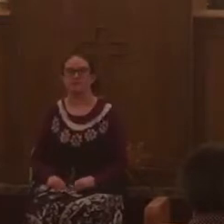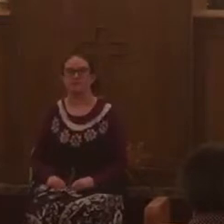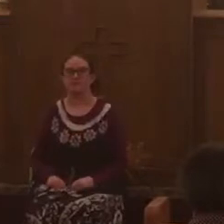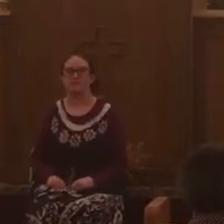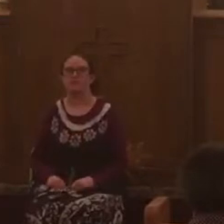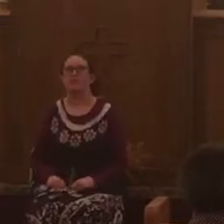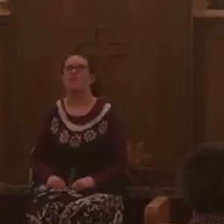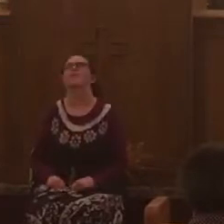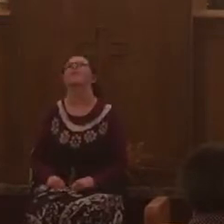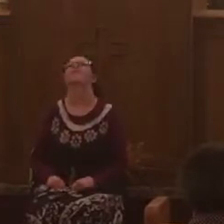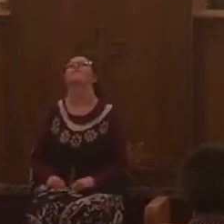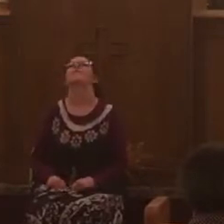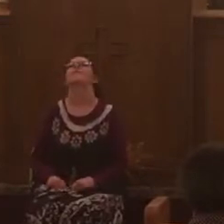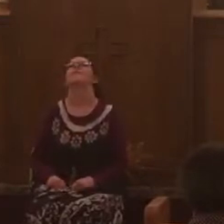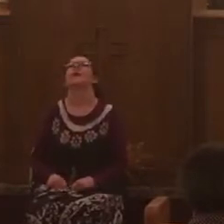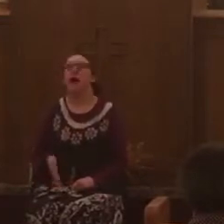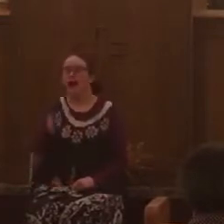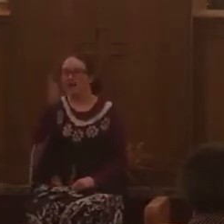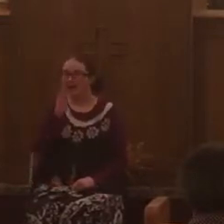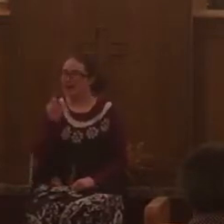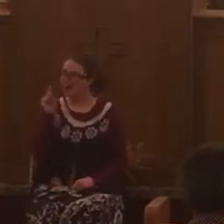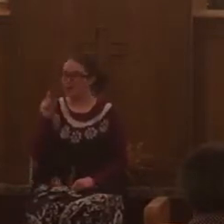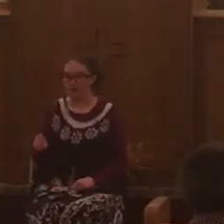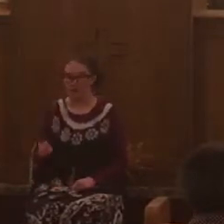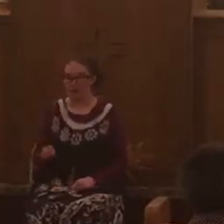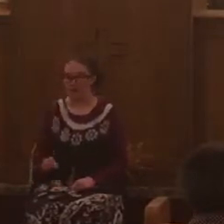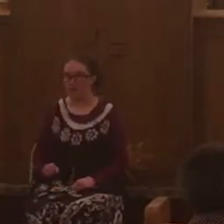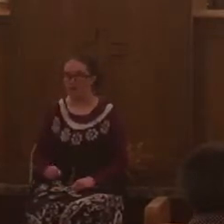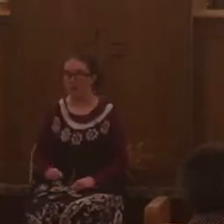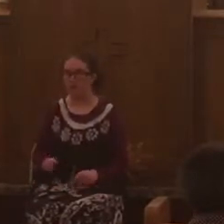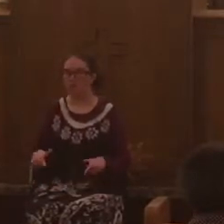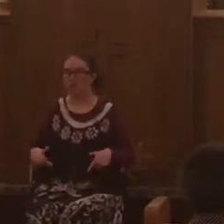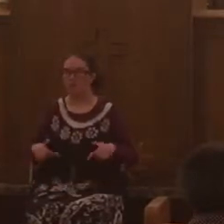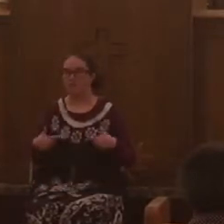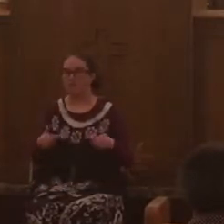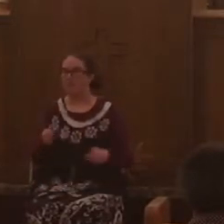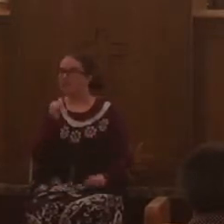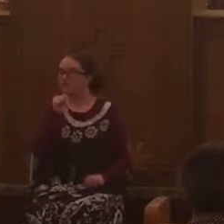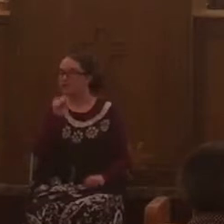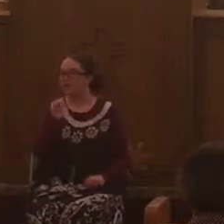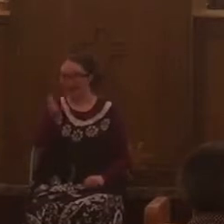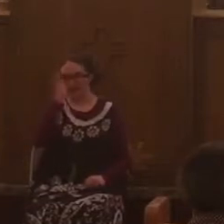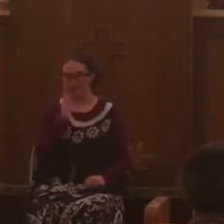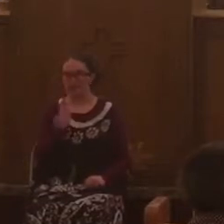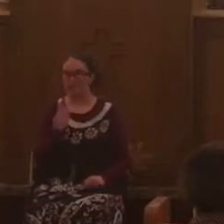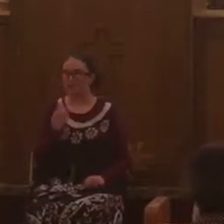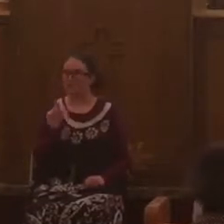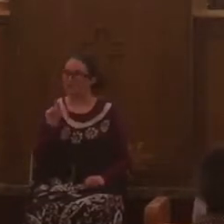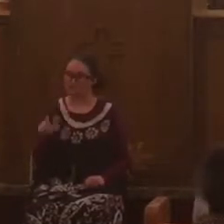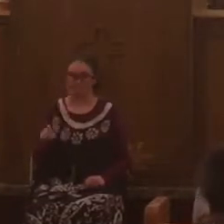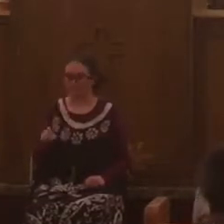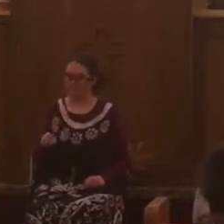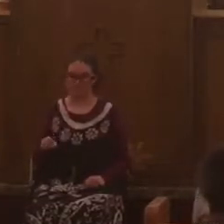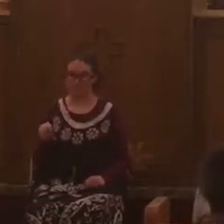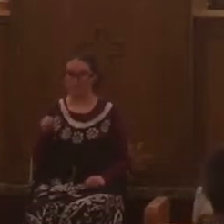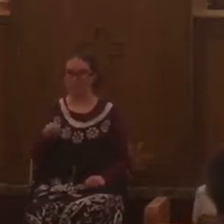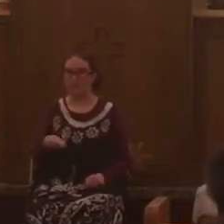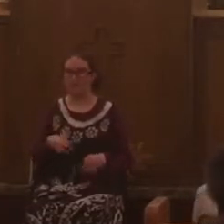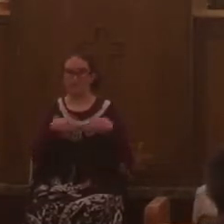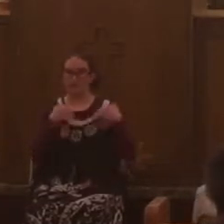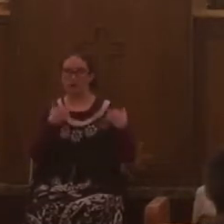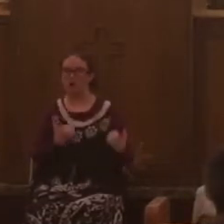guys are wowed by this. Oh, God, We come and get some sticks. We got to build